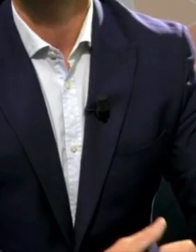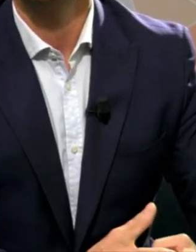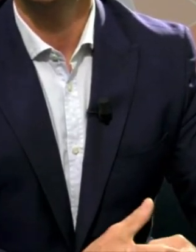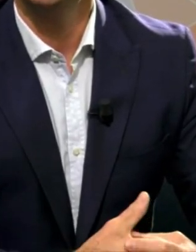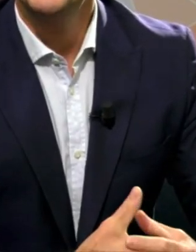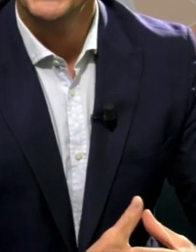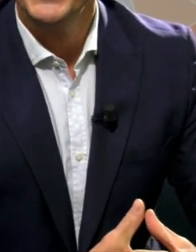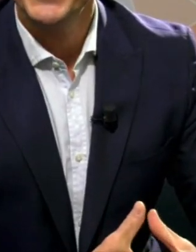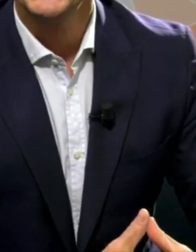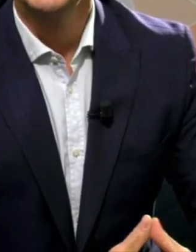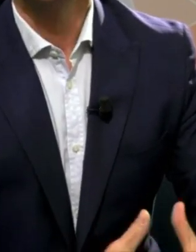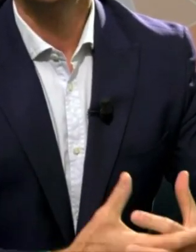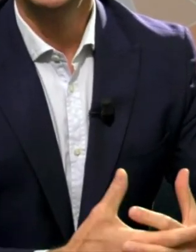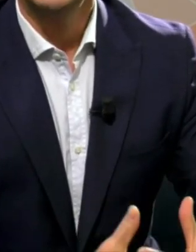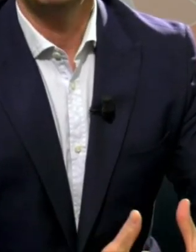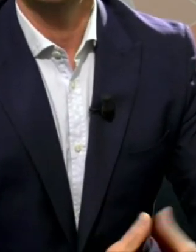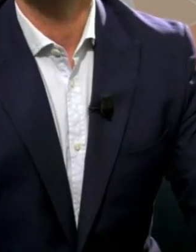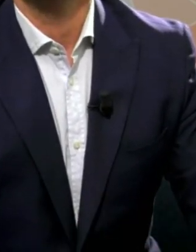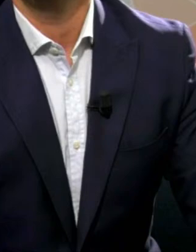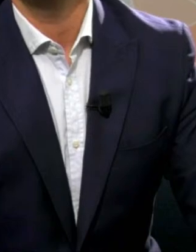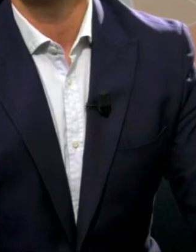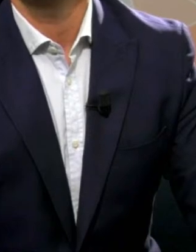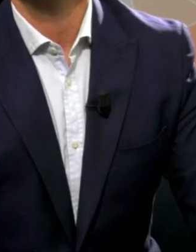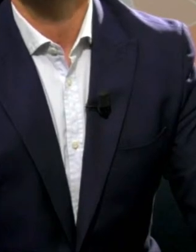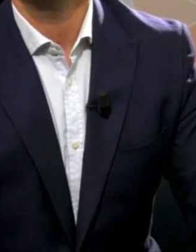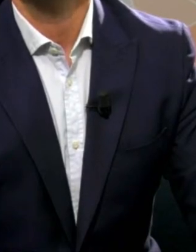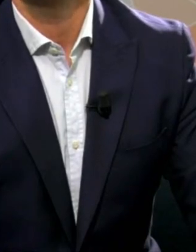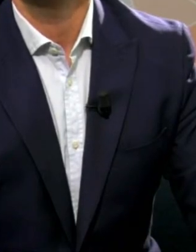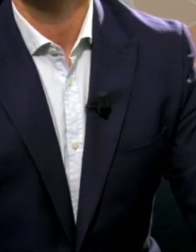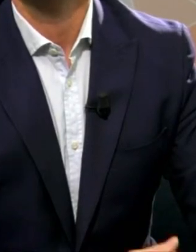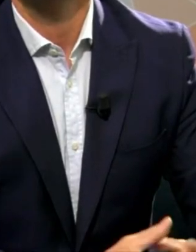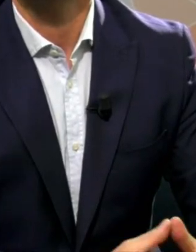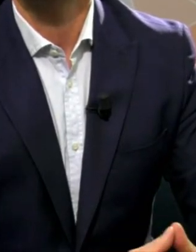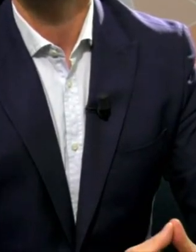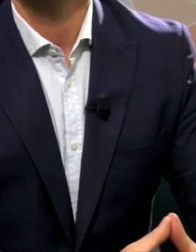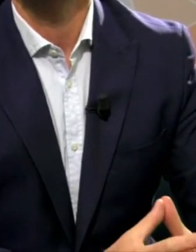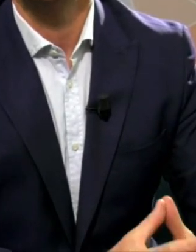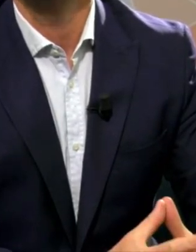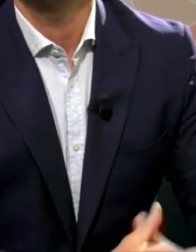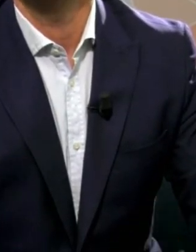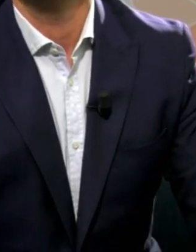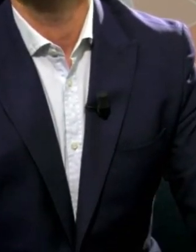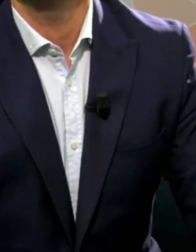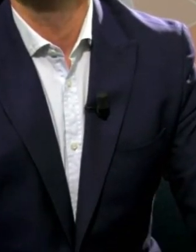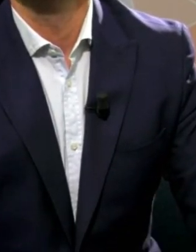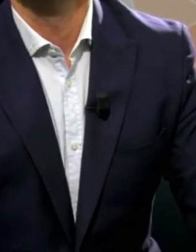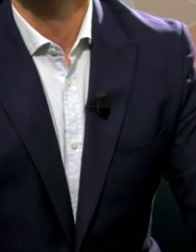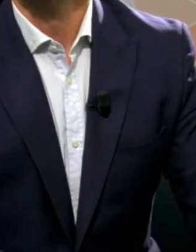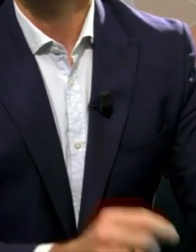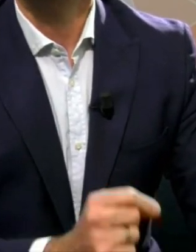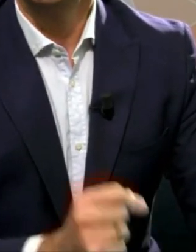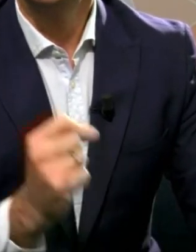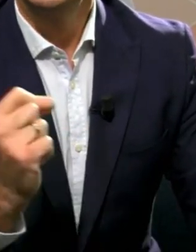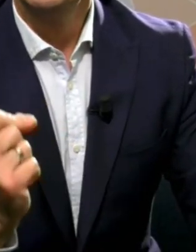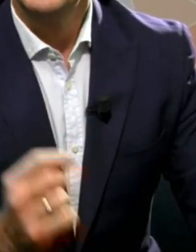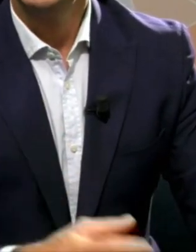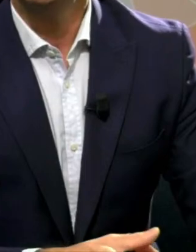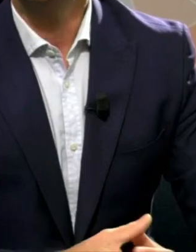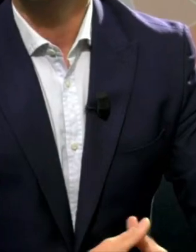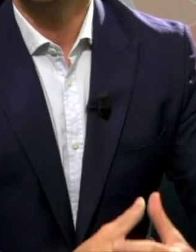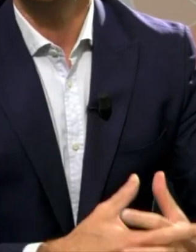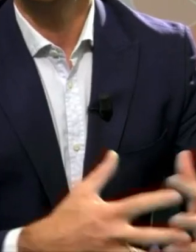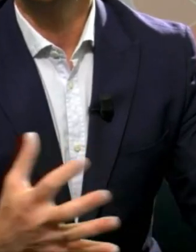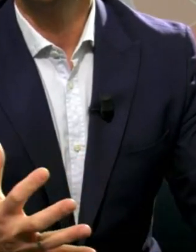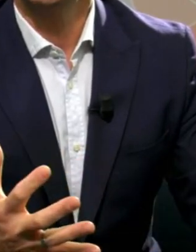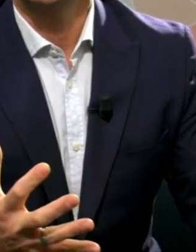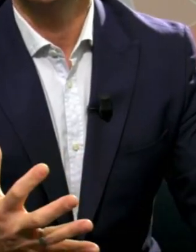have been among the first to leverage AWS cloud services for several different reasons. Today, such